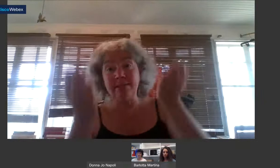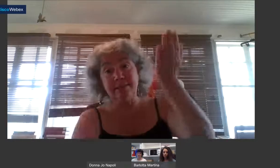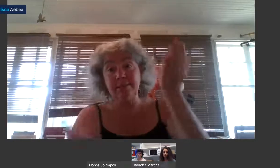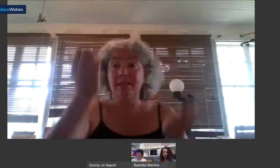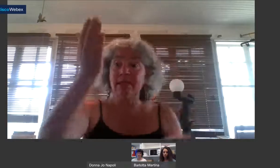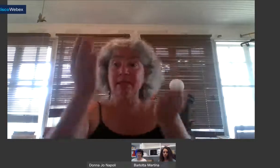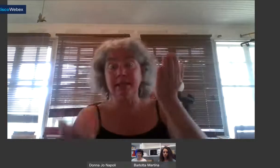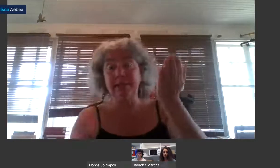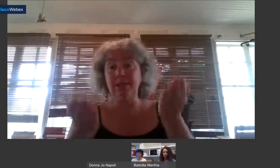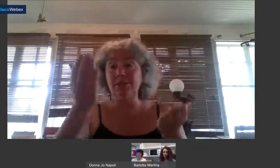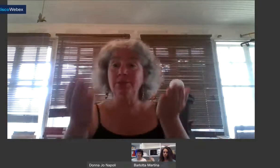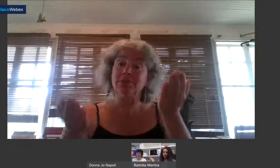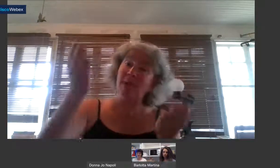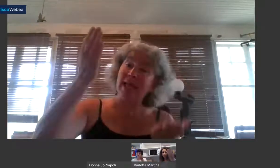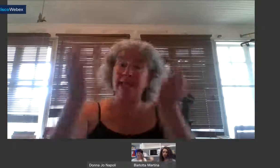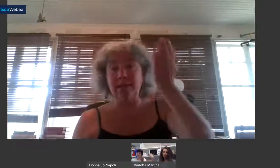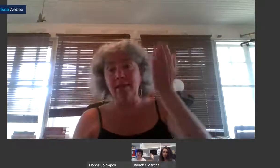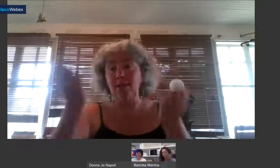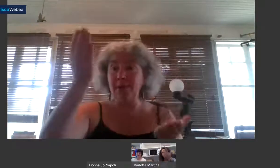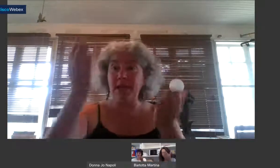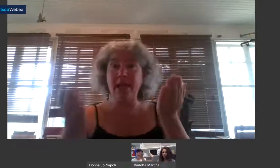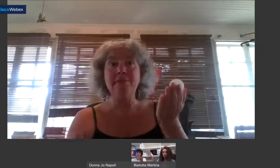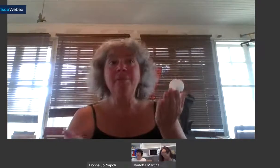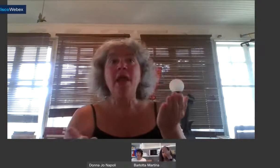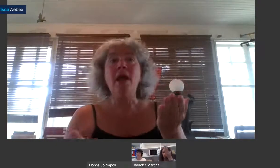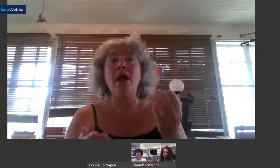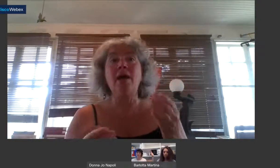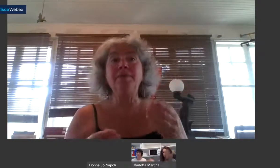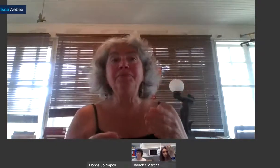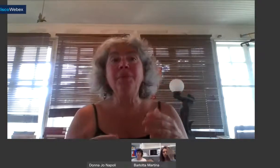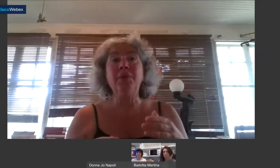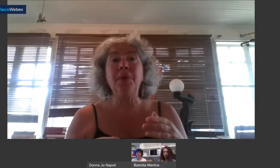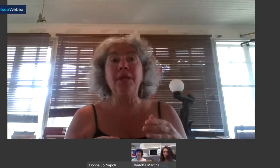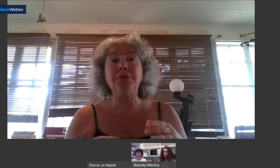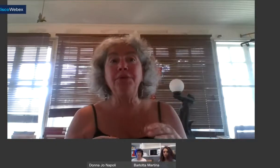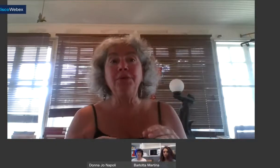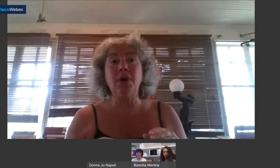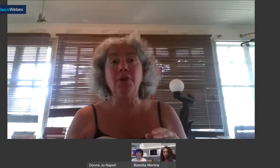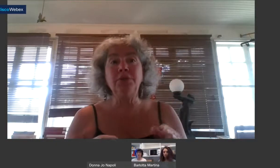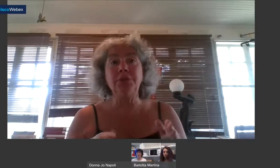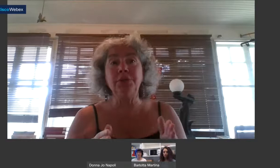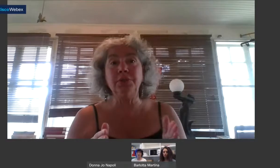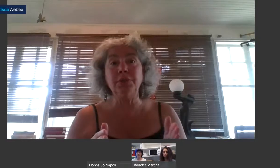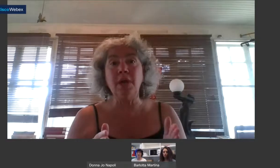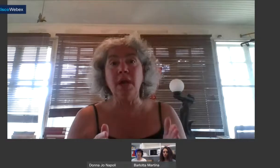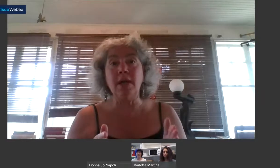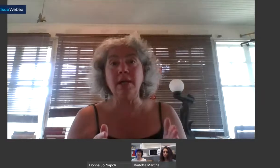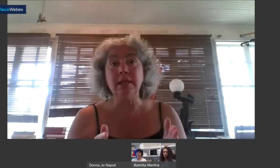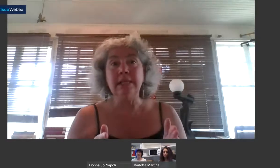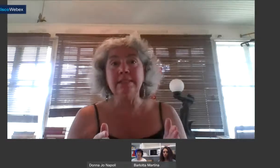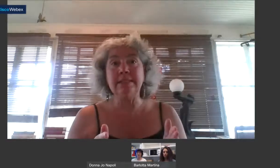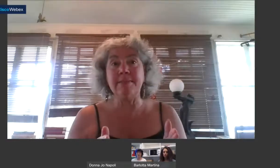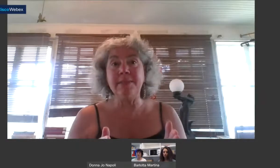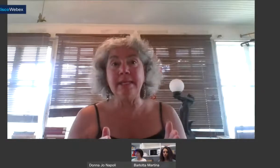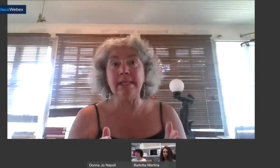this can lead to swaying, okay? When you go to something